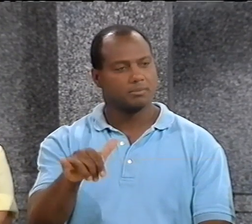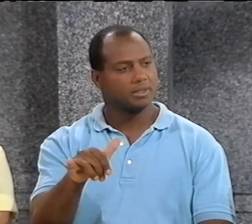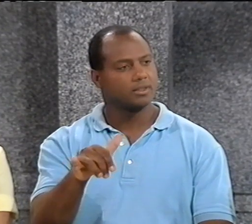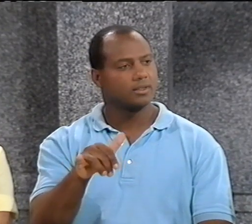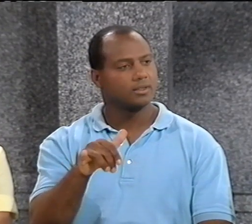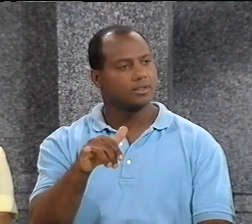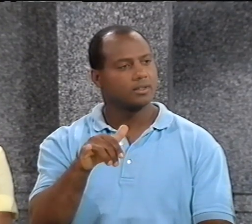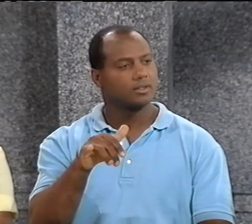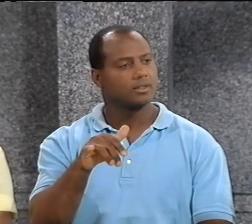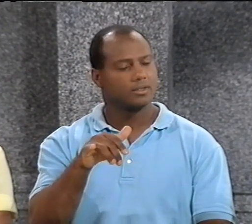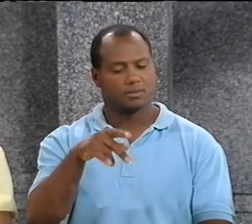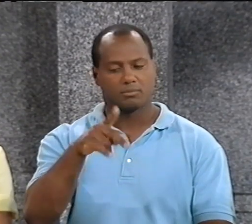Plymouth.